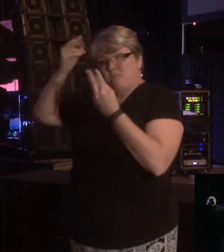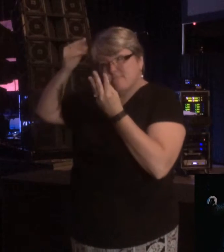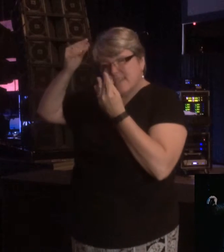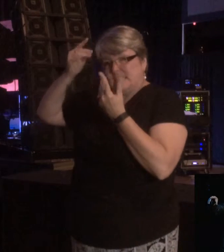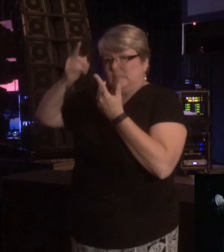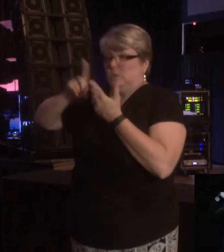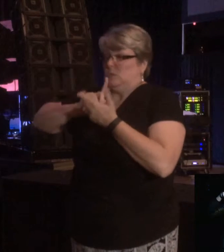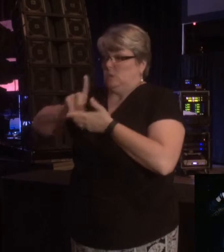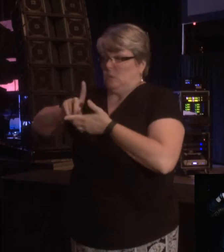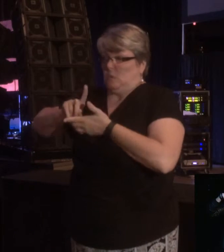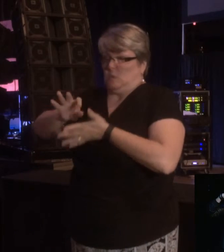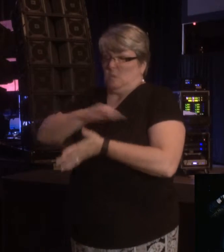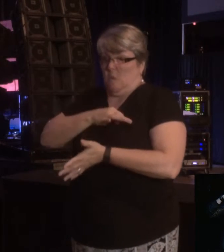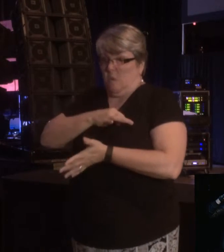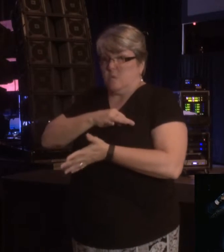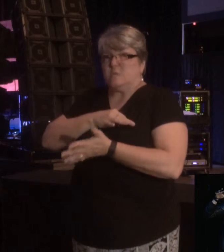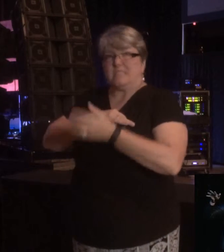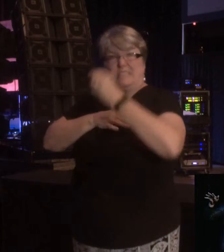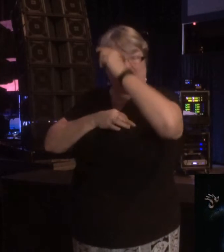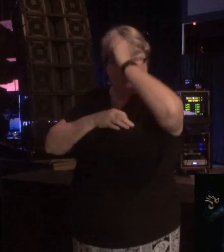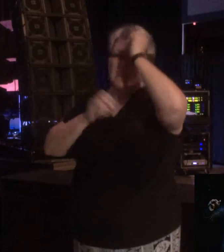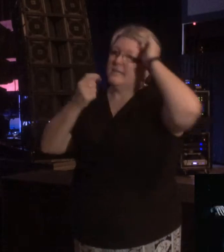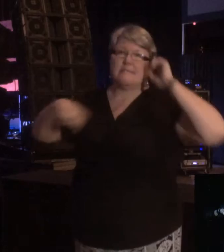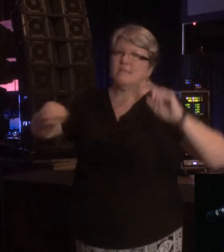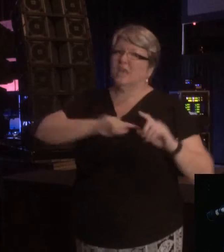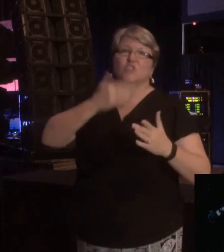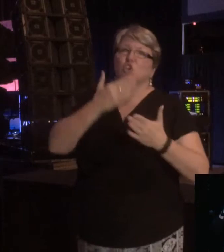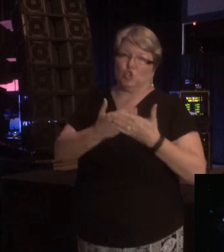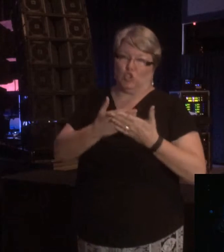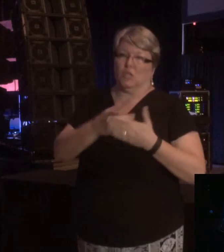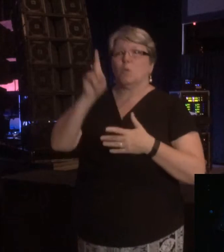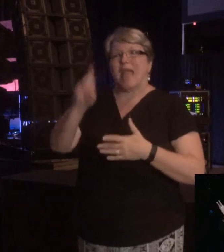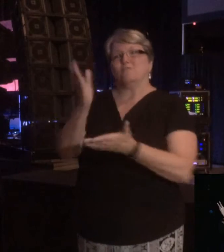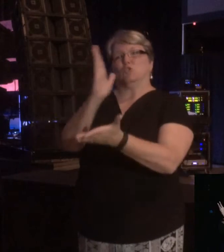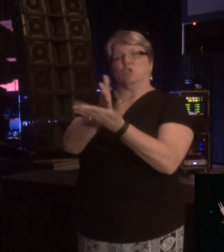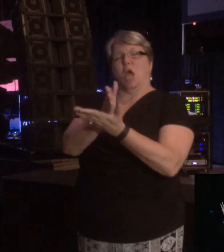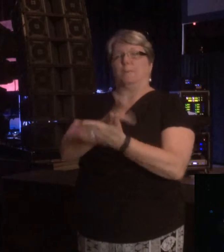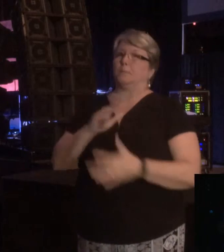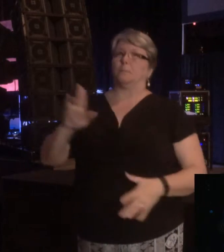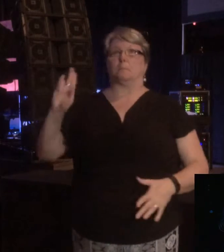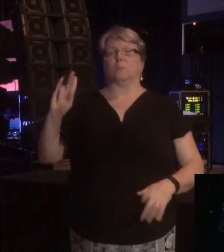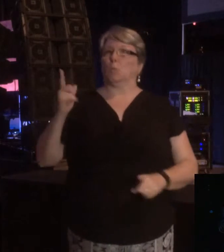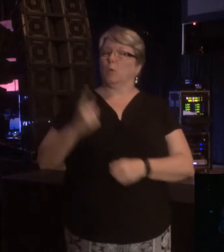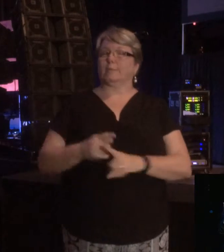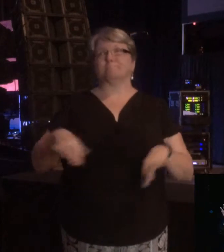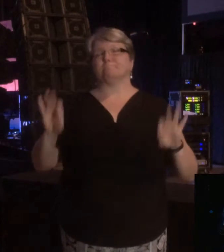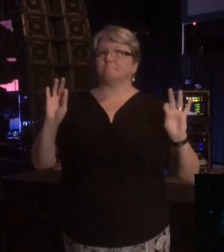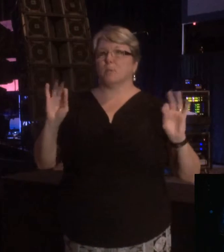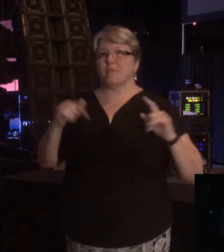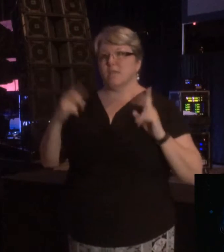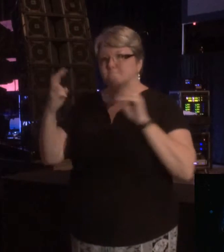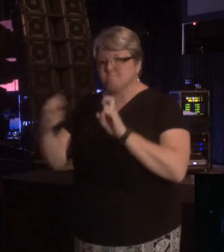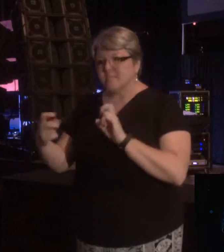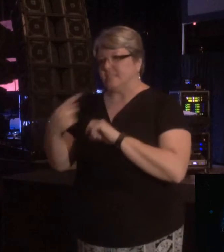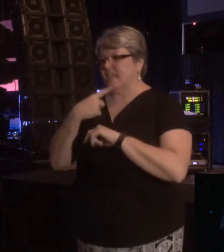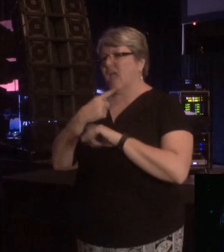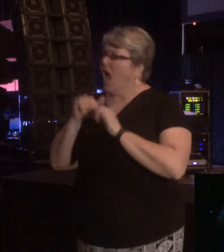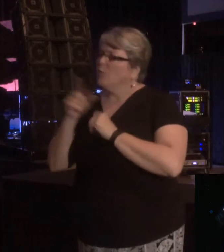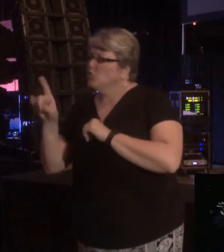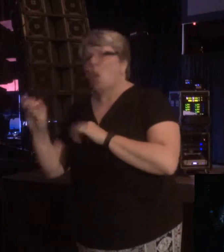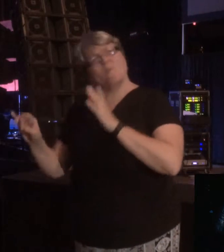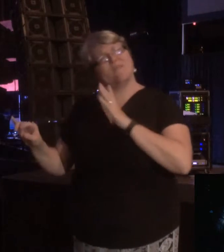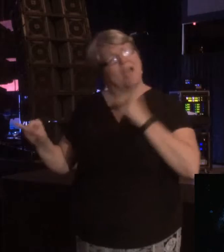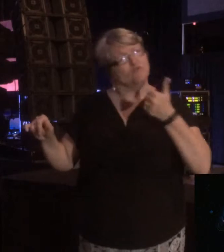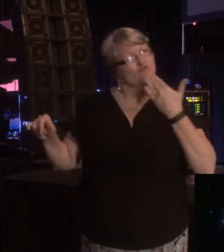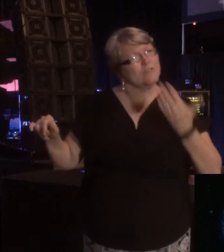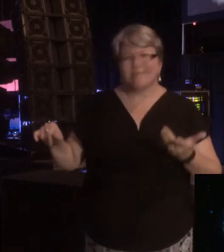to create what it needs to be. Yeah. So. I think that's good. And what is it? Proverbs says, hope deferred makes the heart sick.